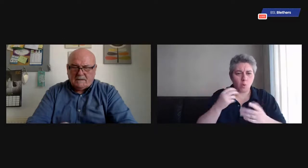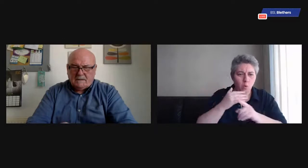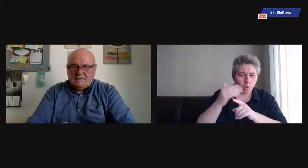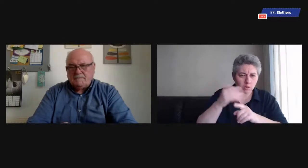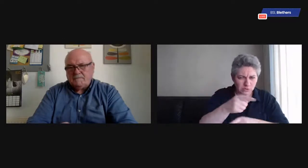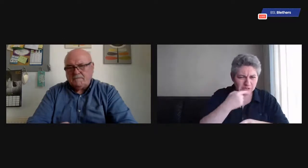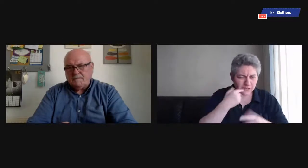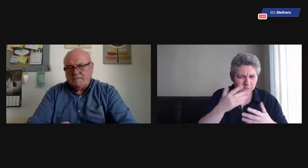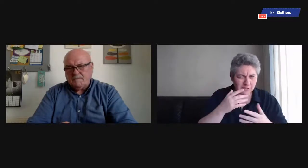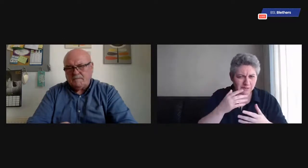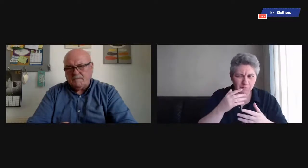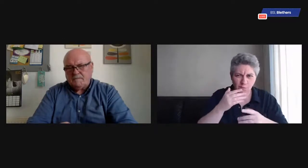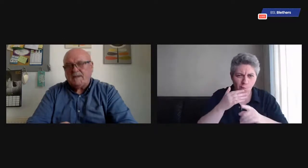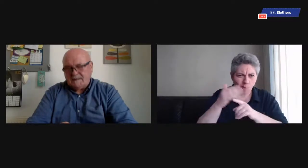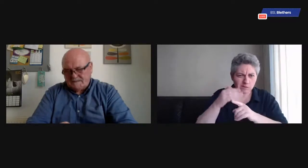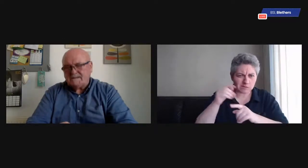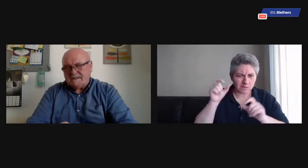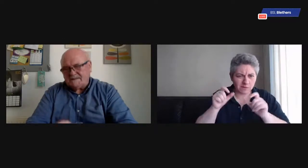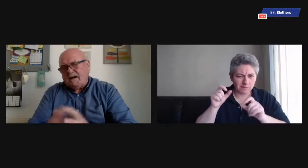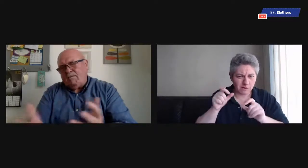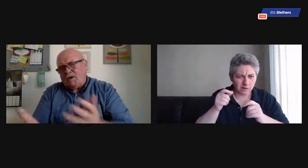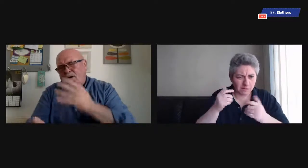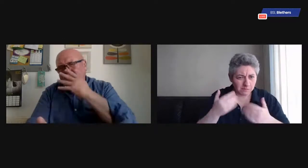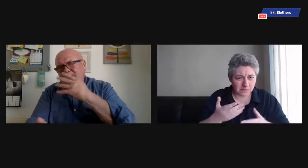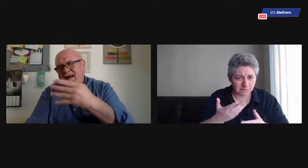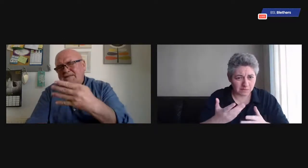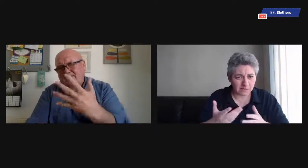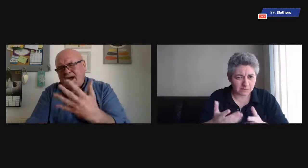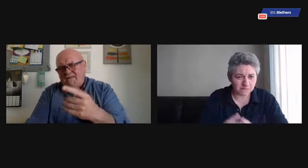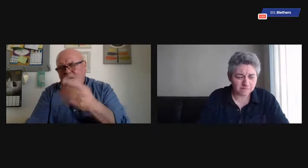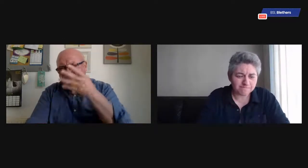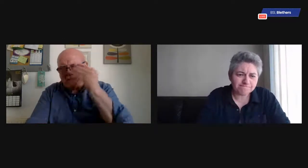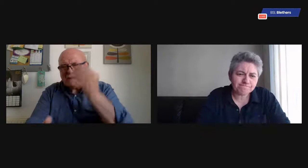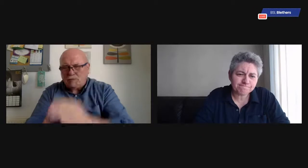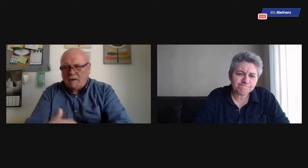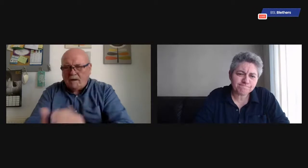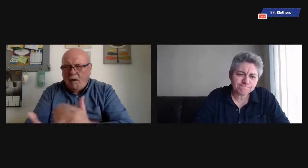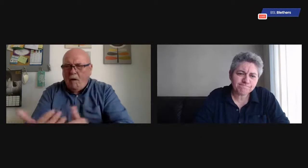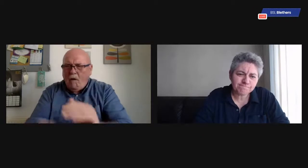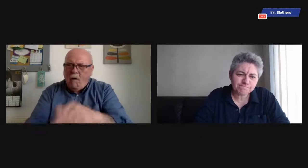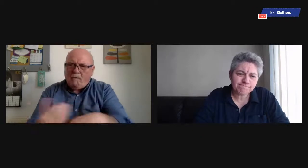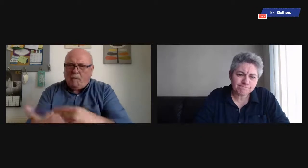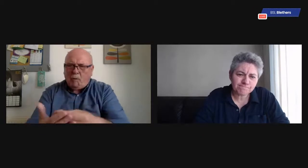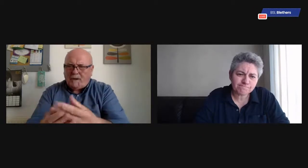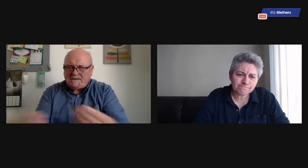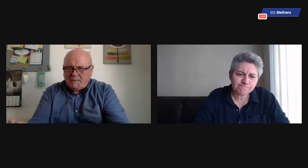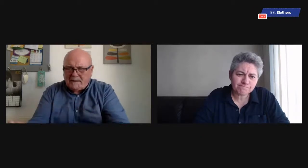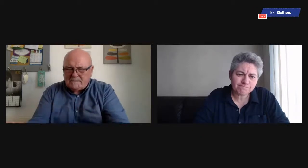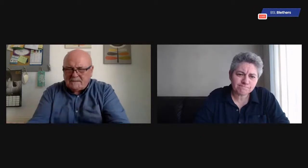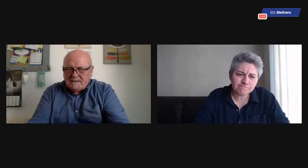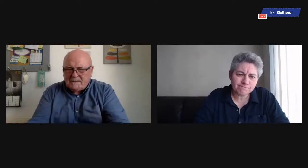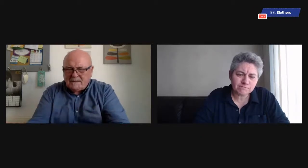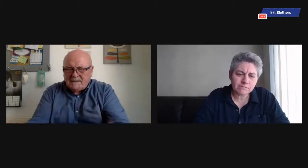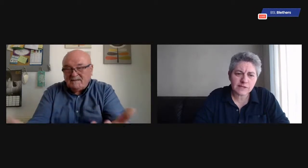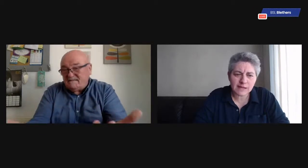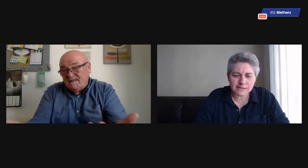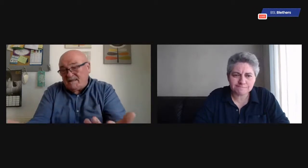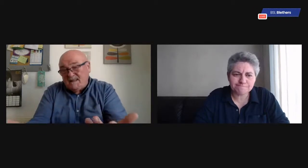I mean, what about any deaf people? Maybe they're older, maybe have dementia. Well, my oldest client was